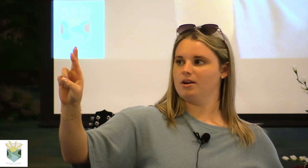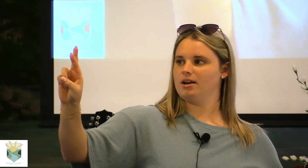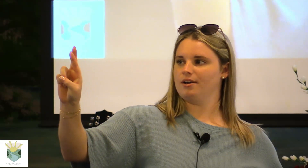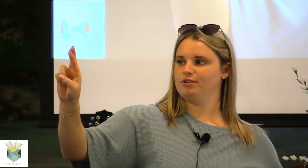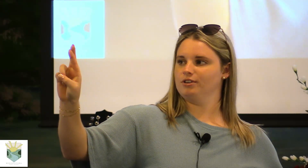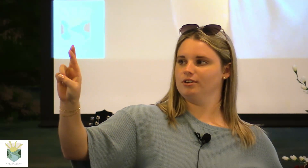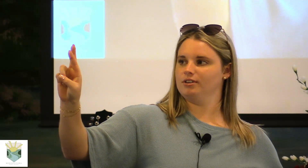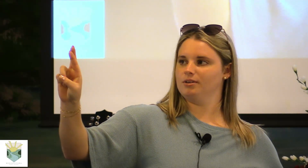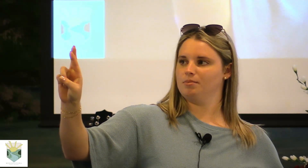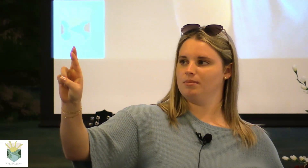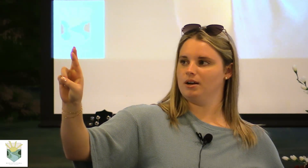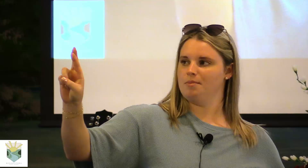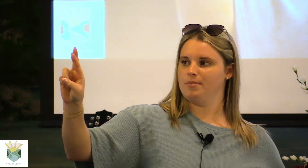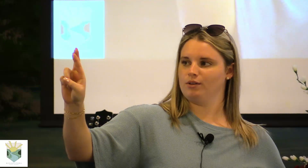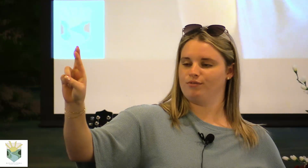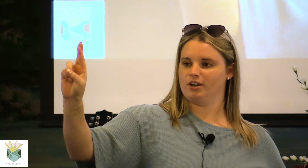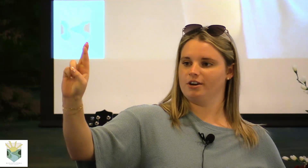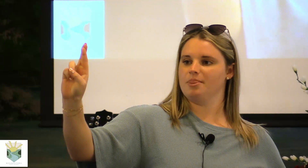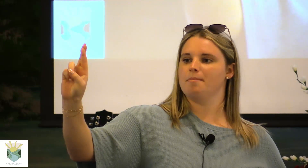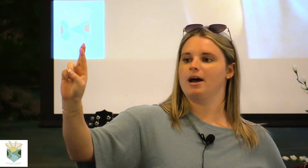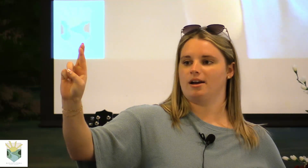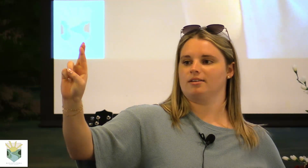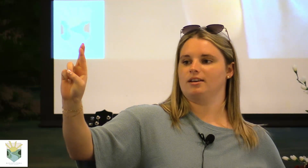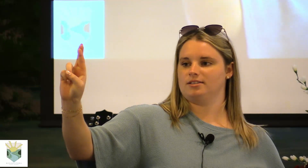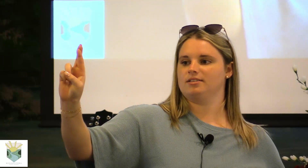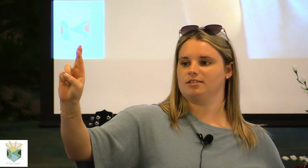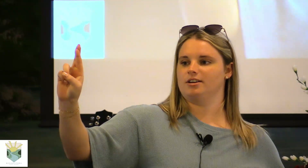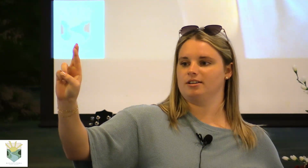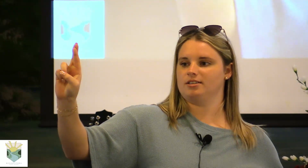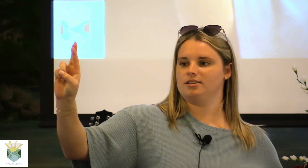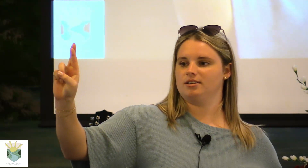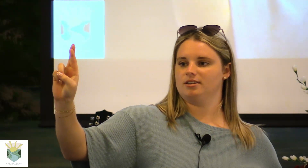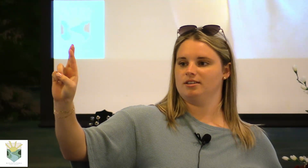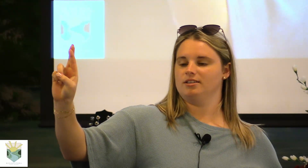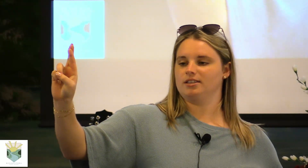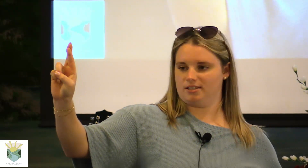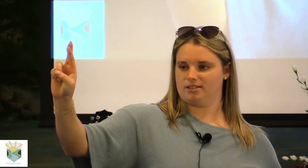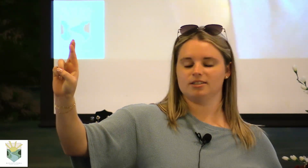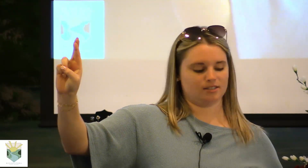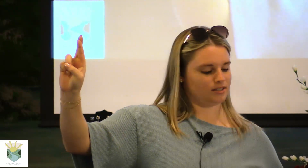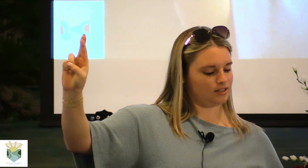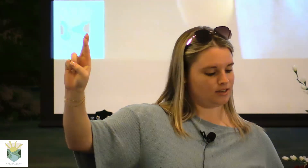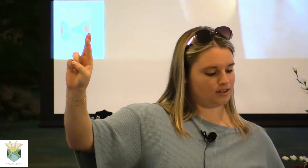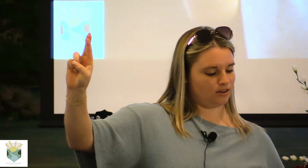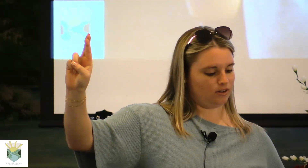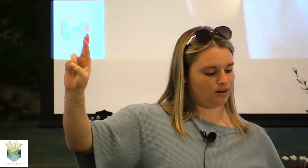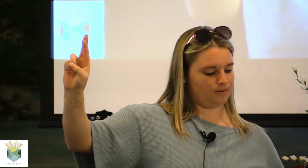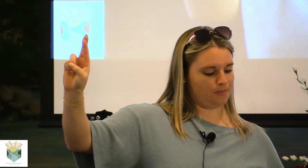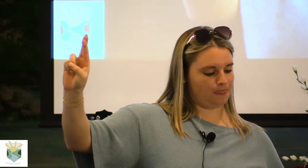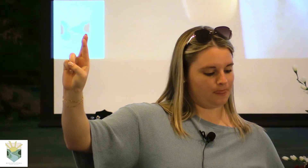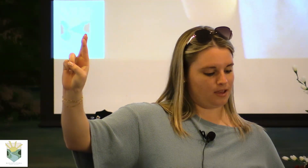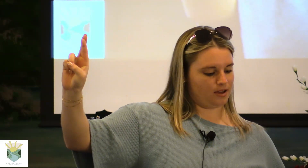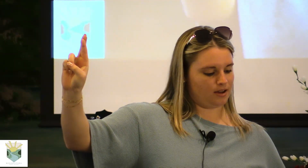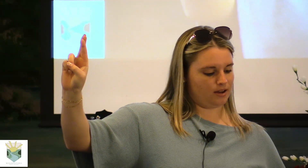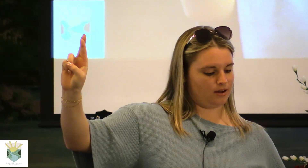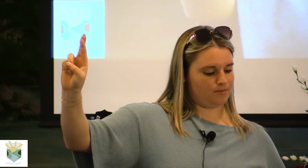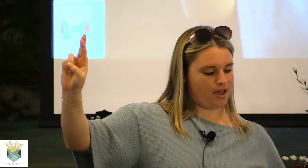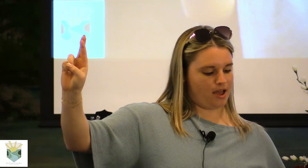Have your middle finger in the back. Yes, that's correct. Yes. R,